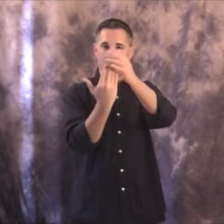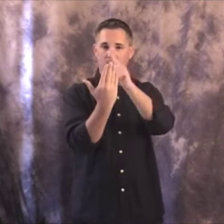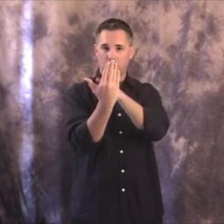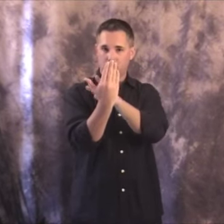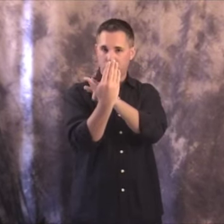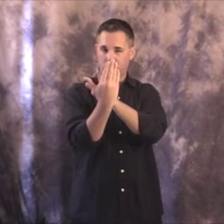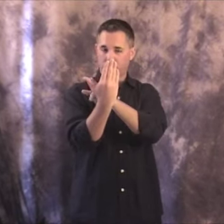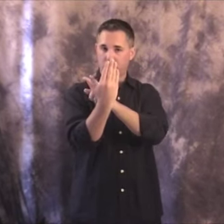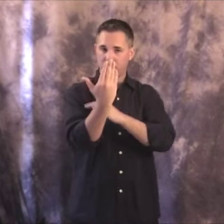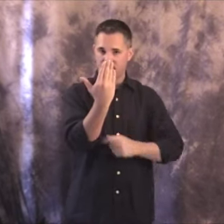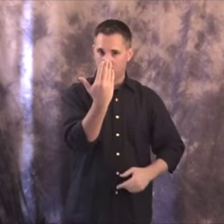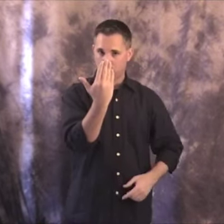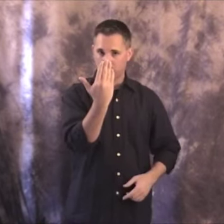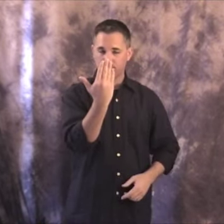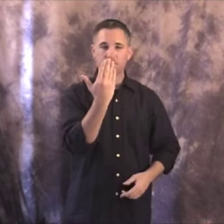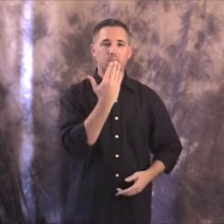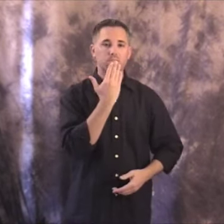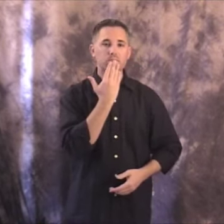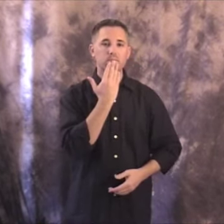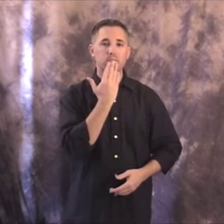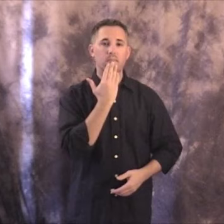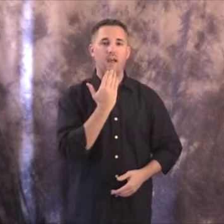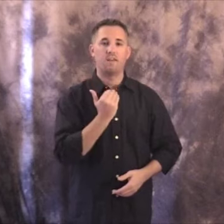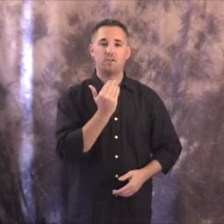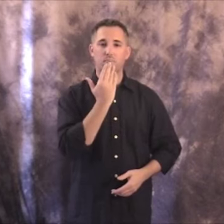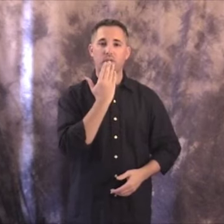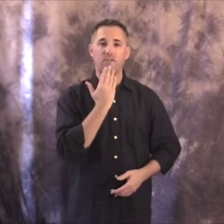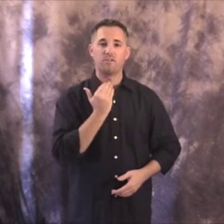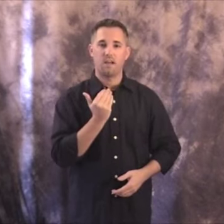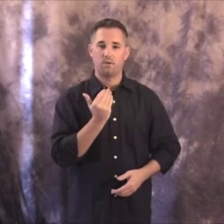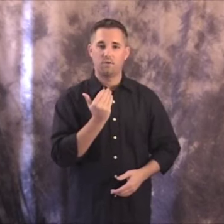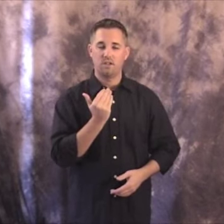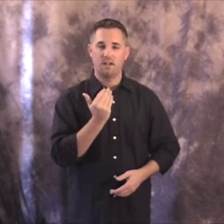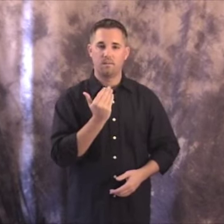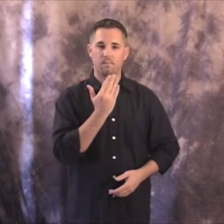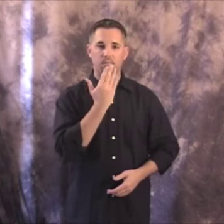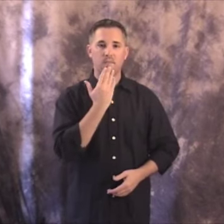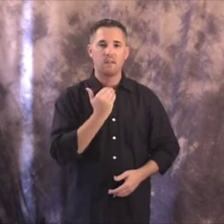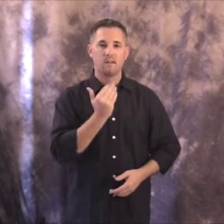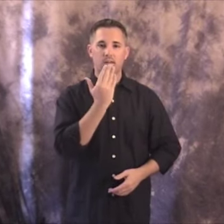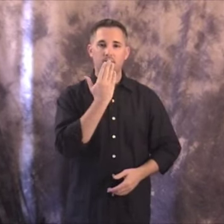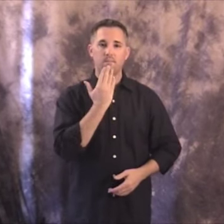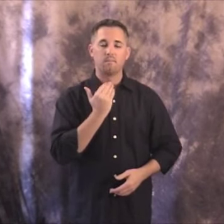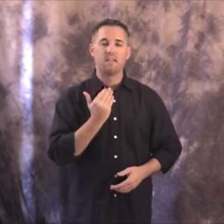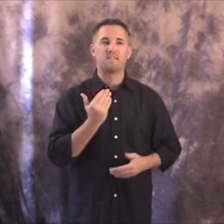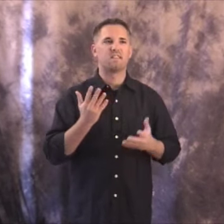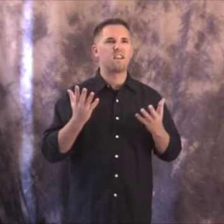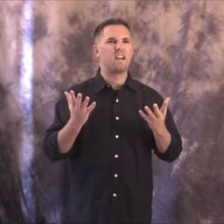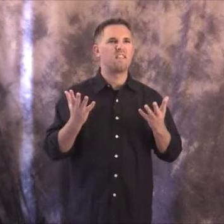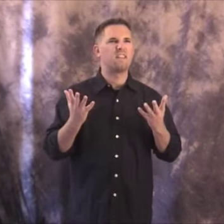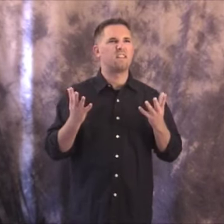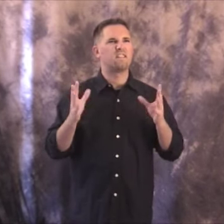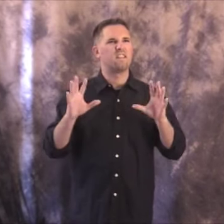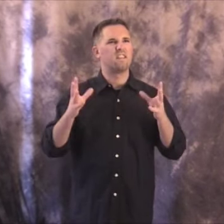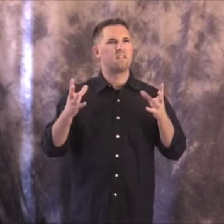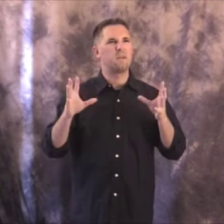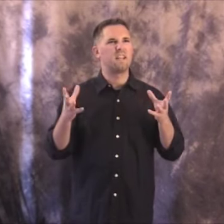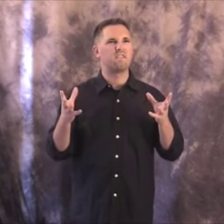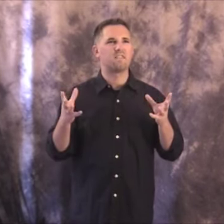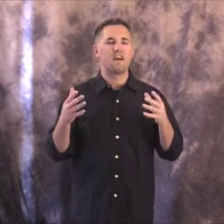together, your thumb is out, and it just brushes down your chin. It's the sign that the meaning of the sign